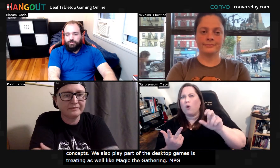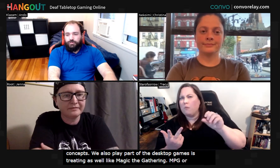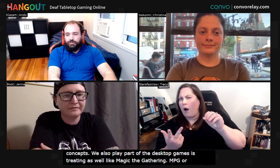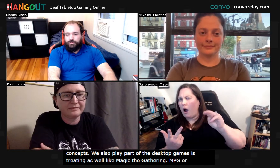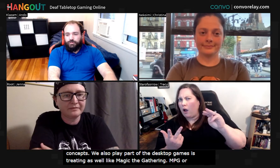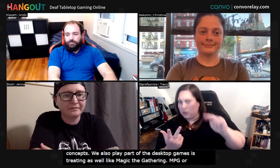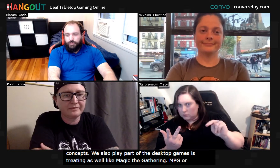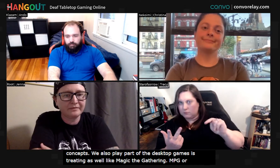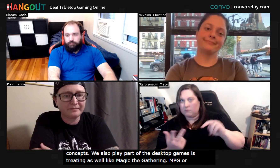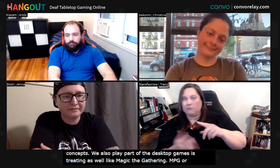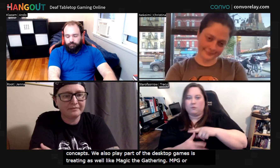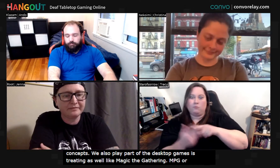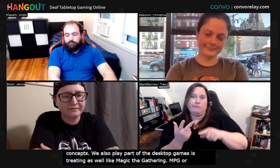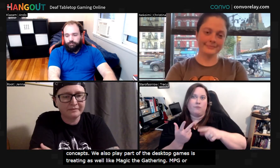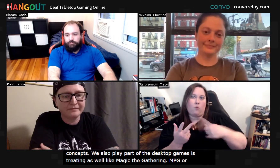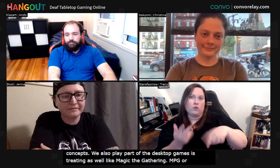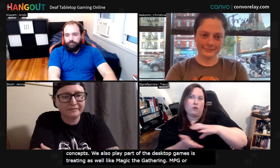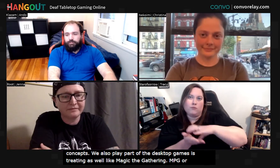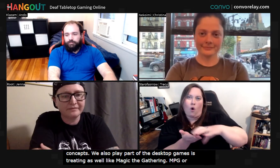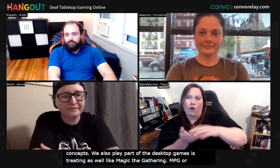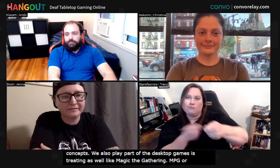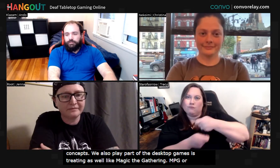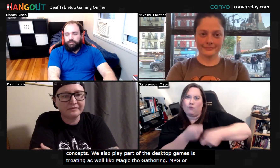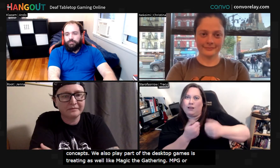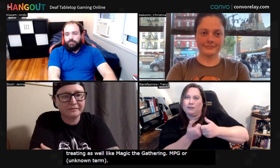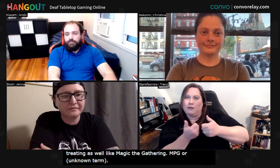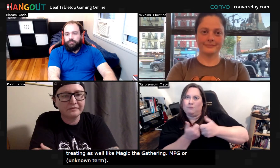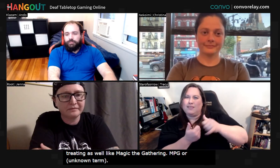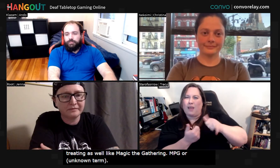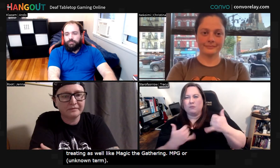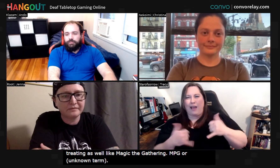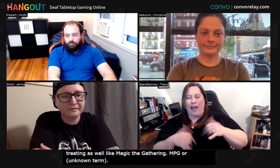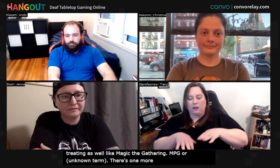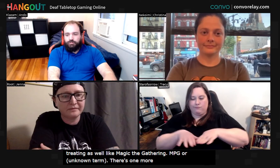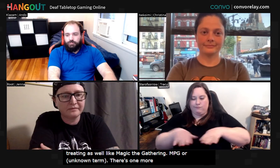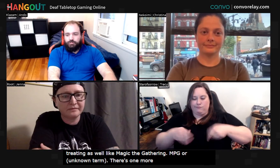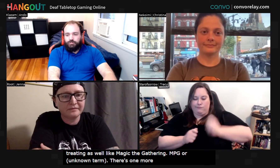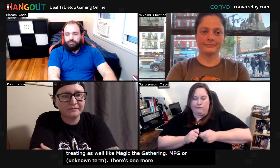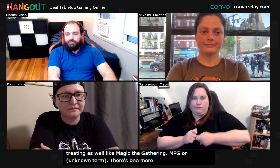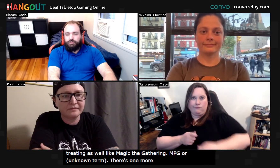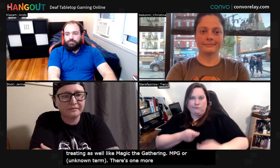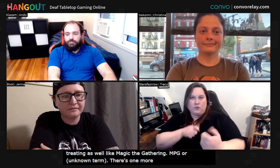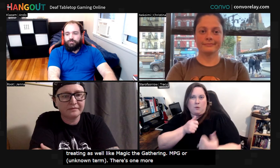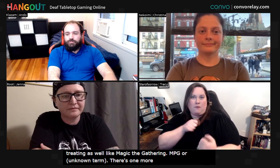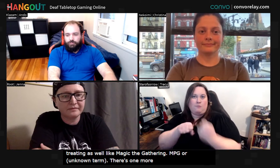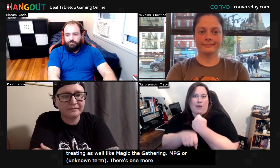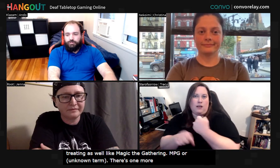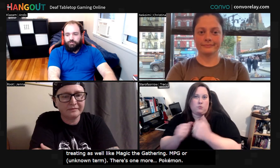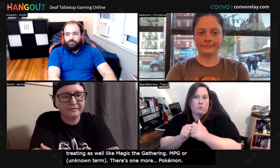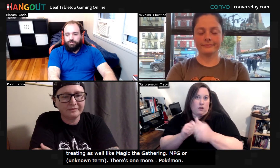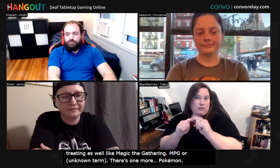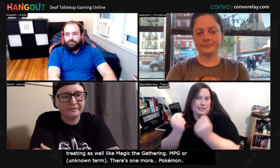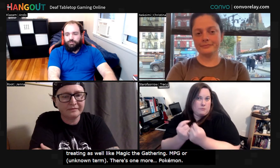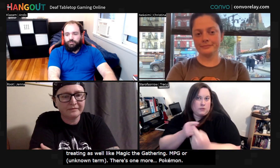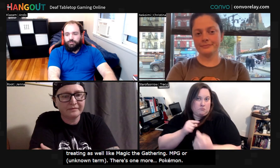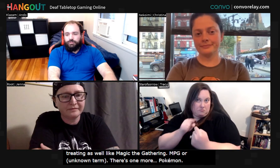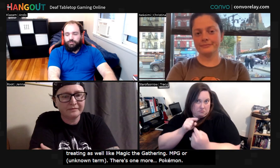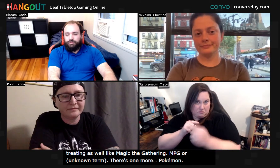And oh, there's one more. Oh, Pokemon. So those are card trading games that you really play against